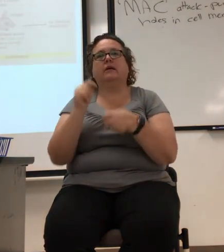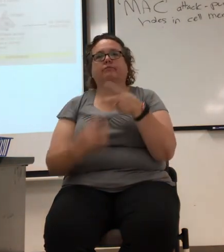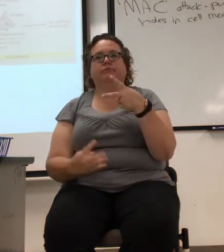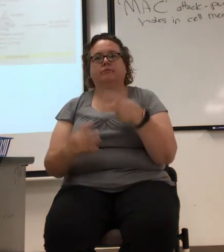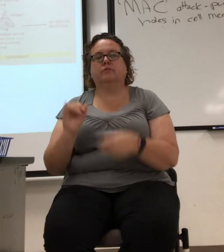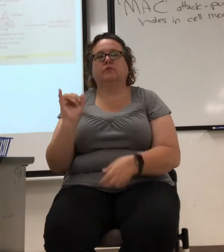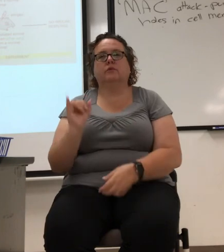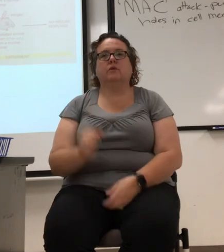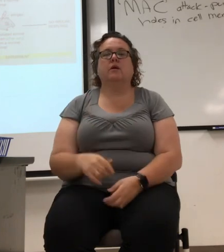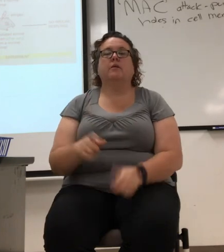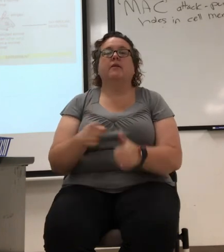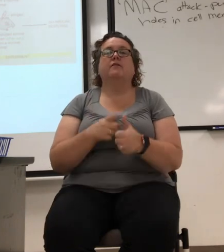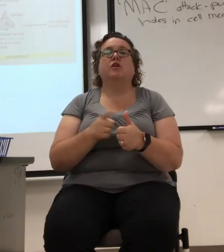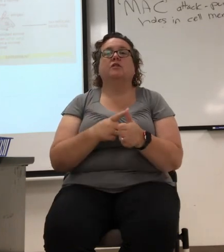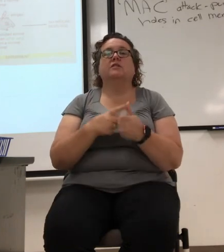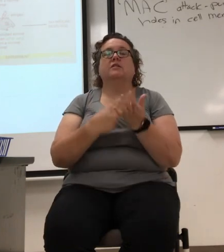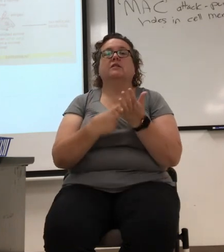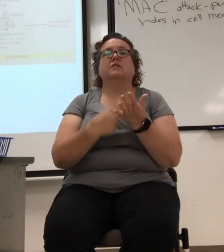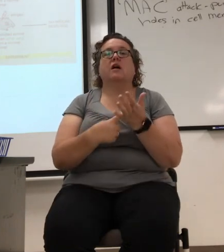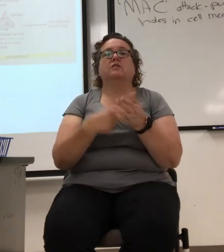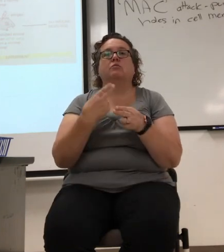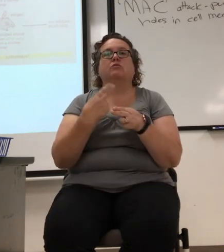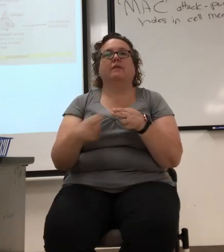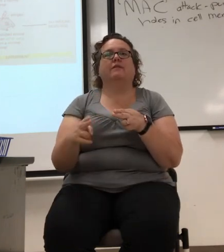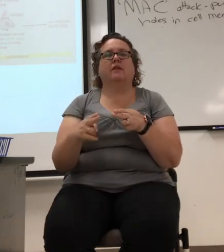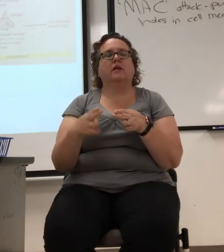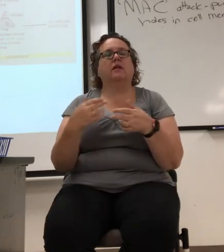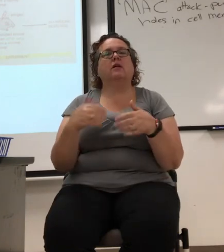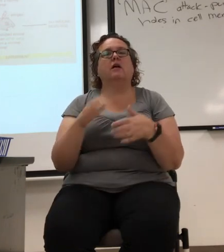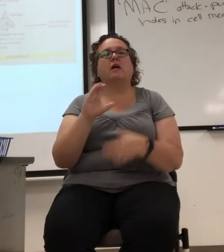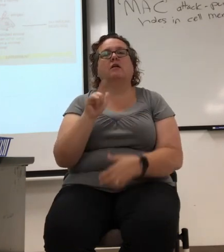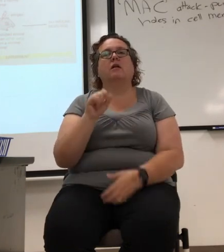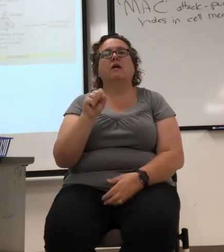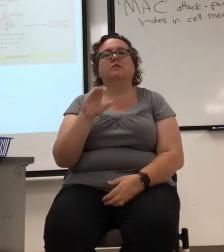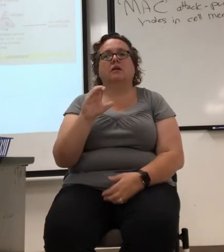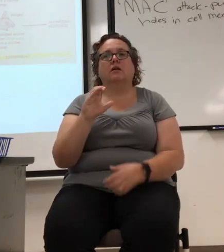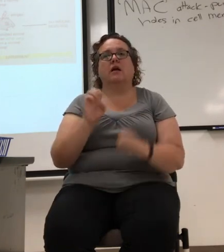to discuss briefly a classic experiment.